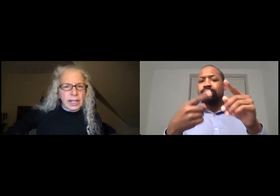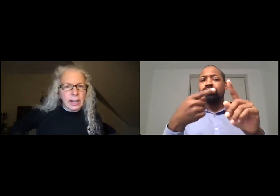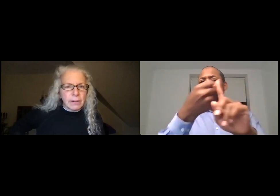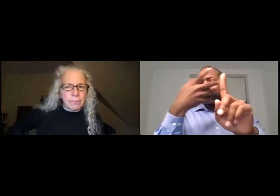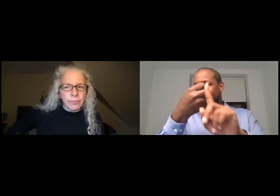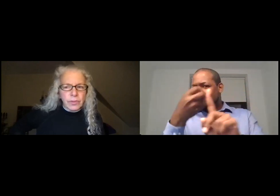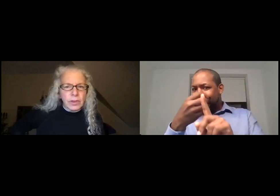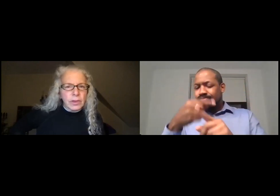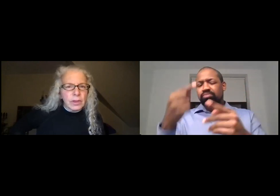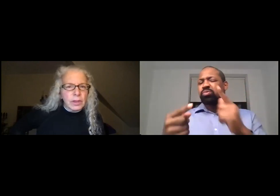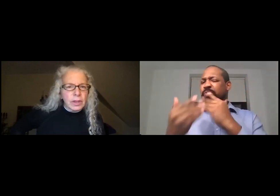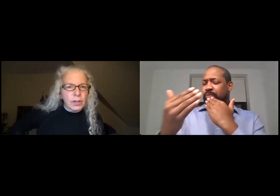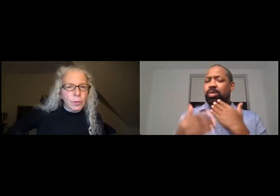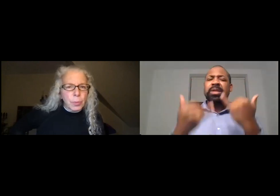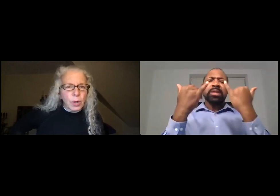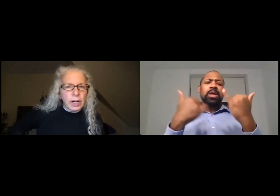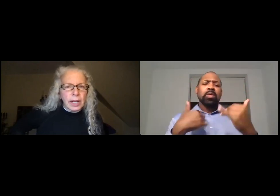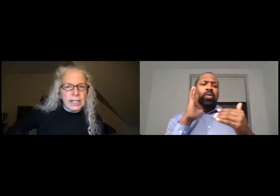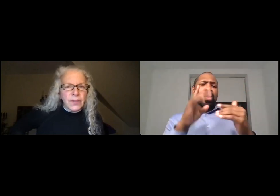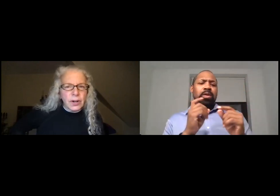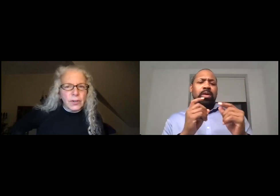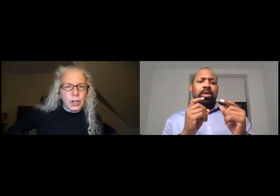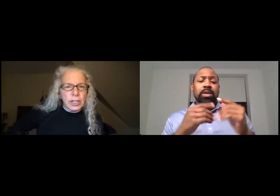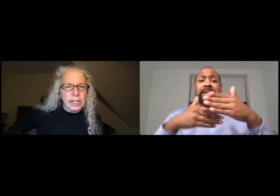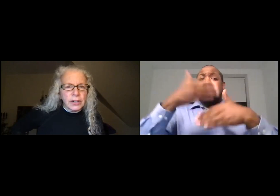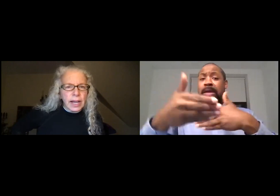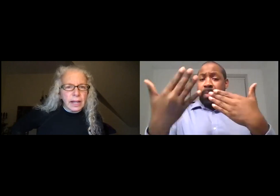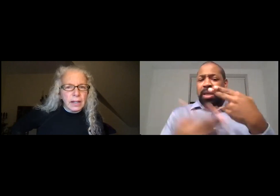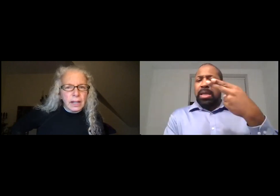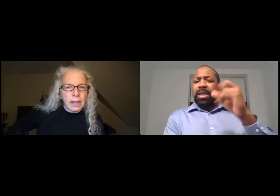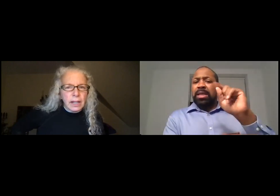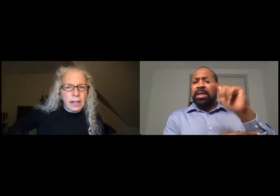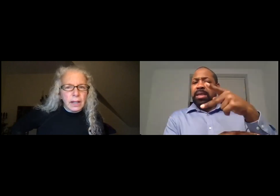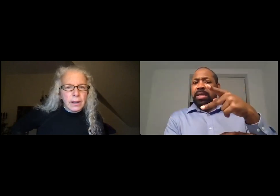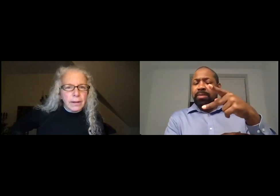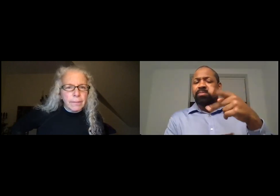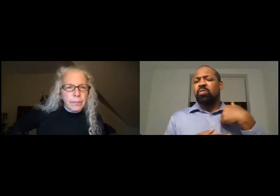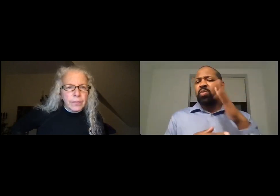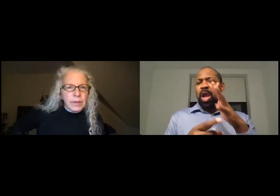appreciate the report, and it's very, very good to hear that.